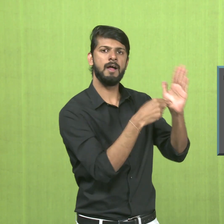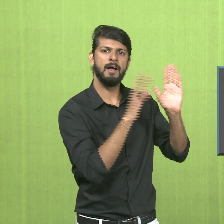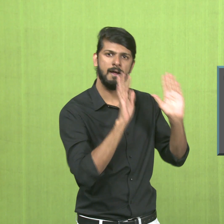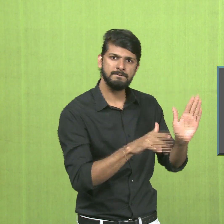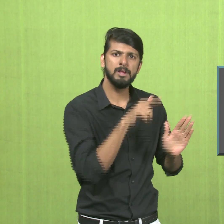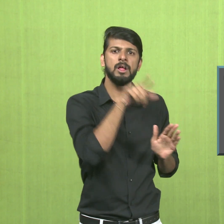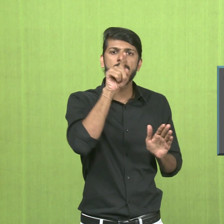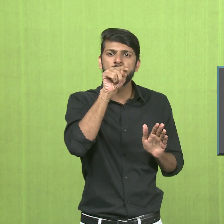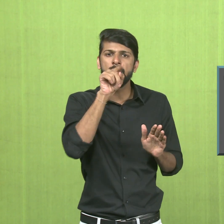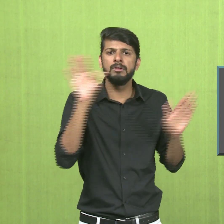religious